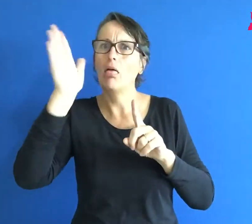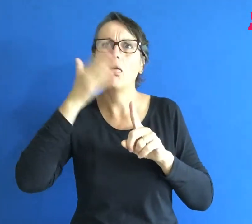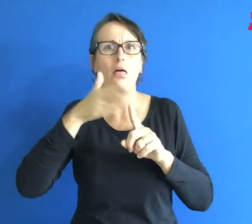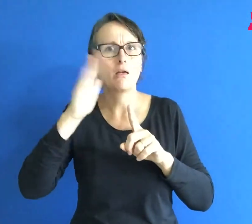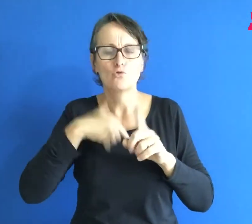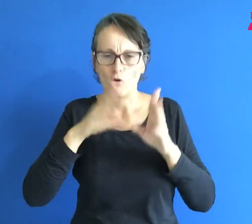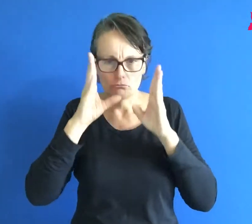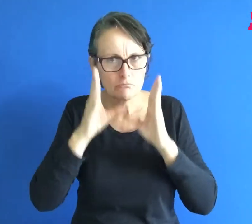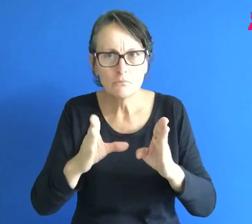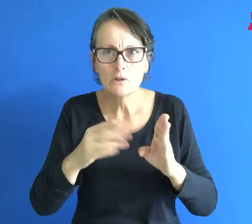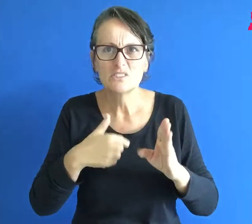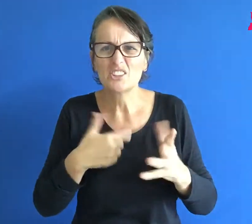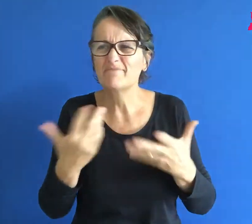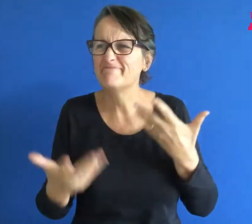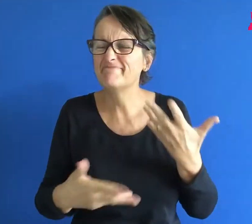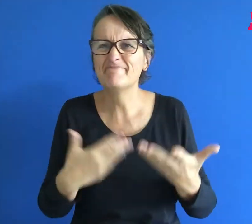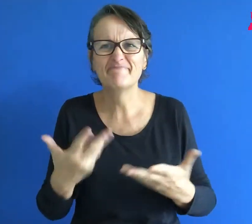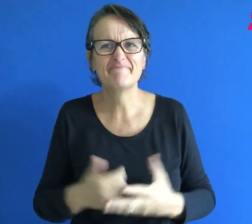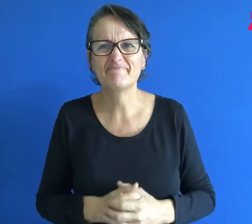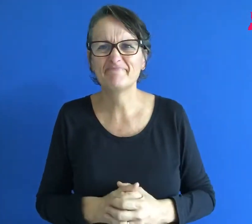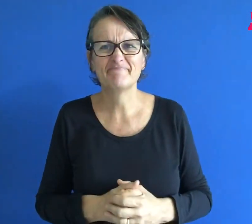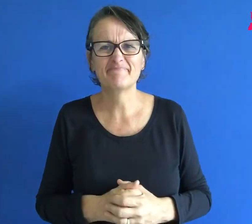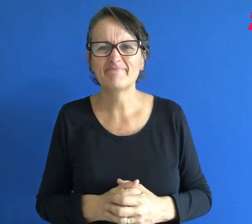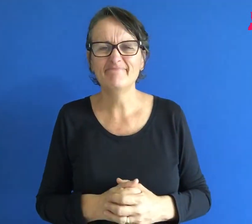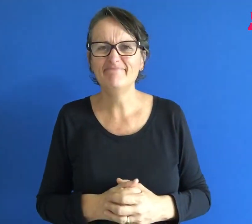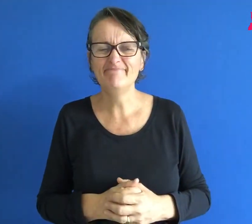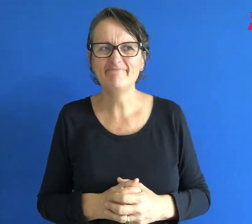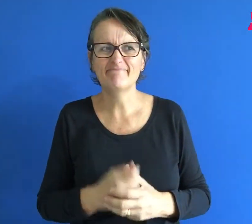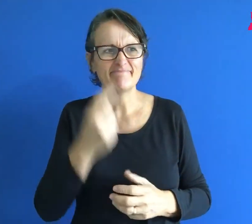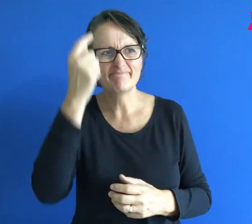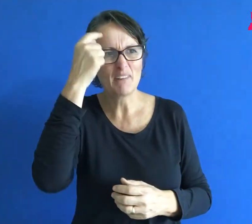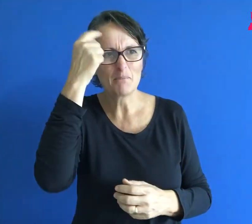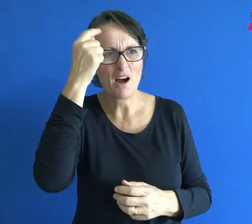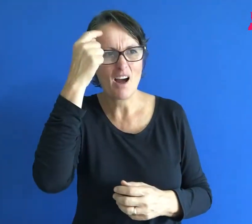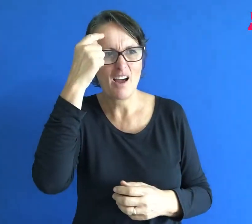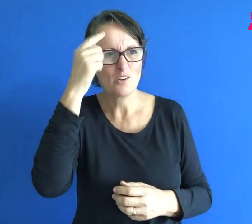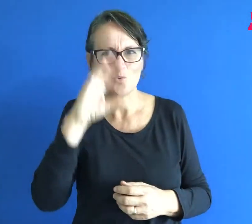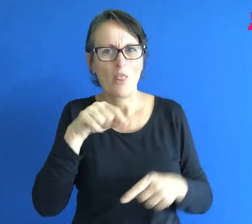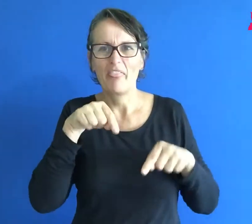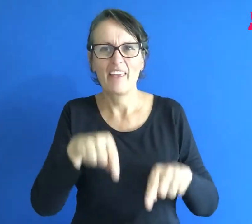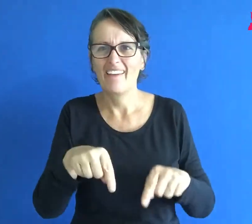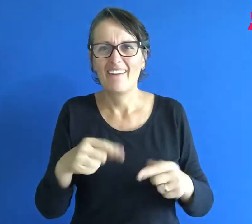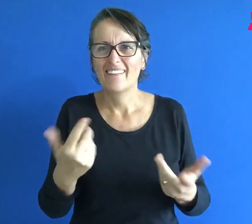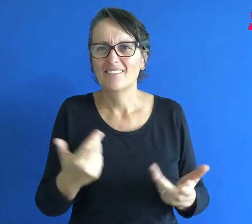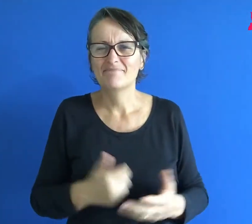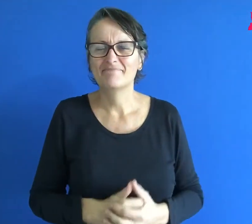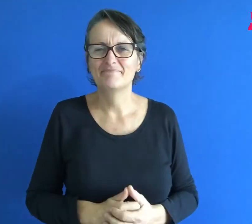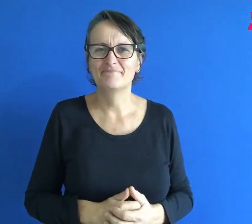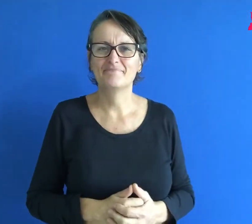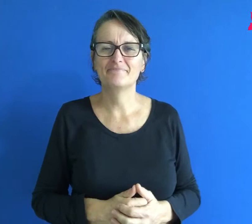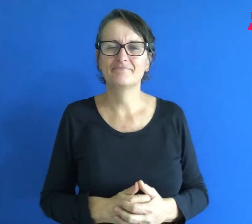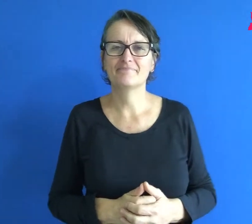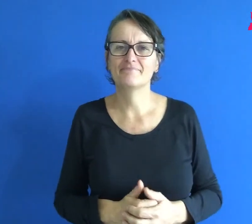was, not really there. You stop being present. And